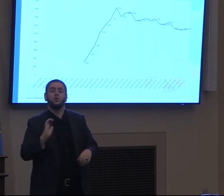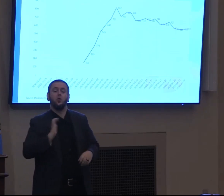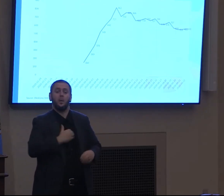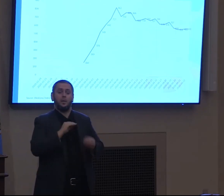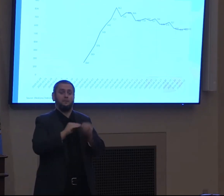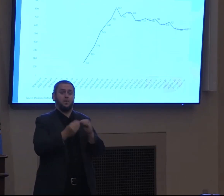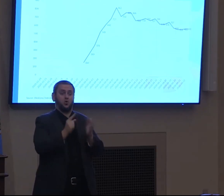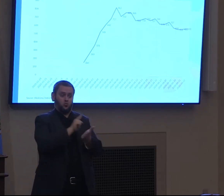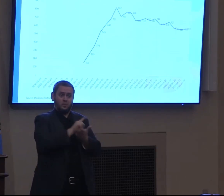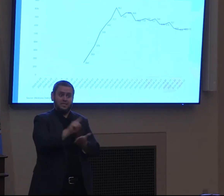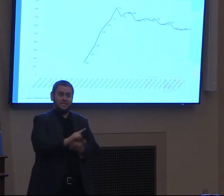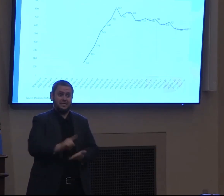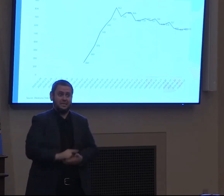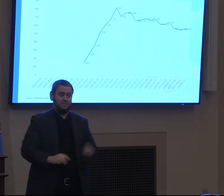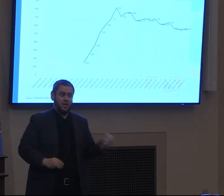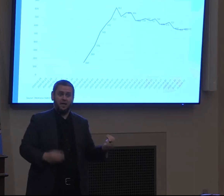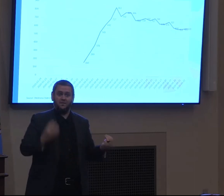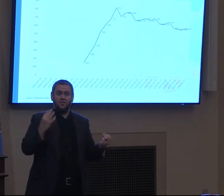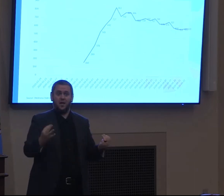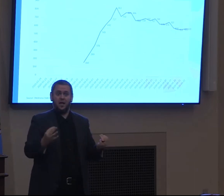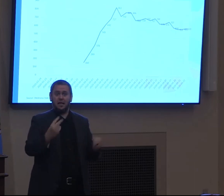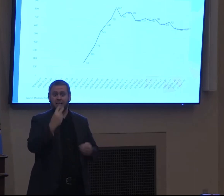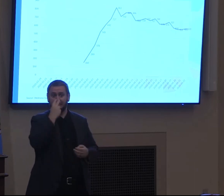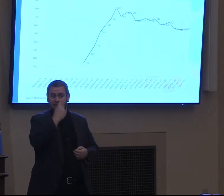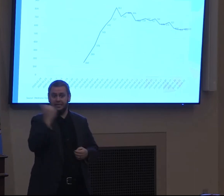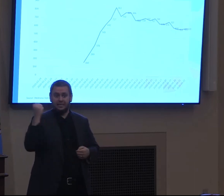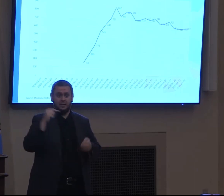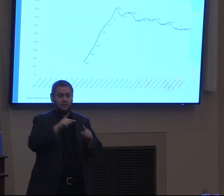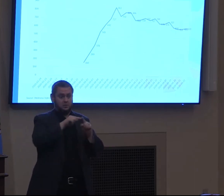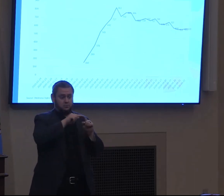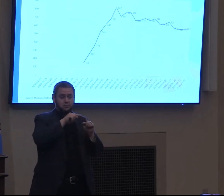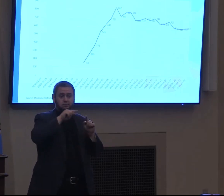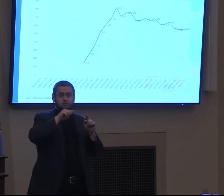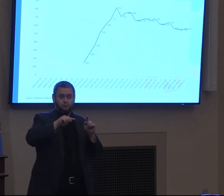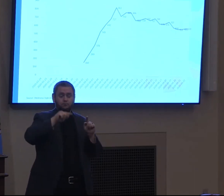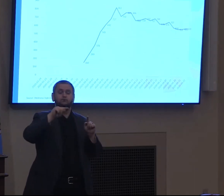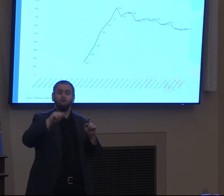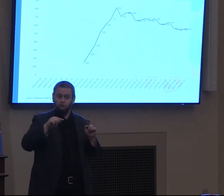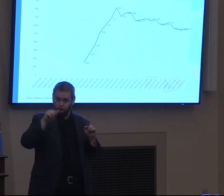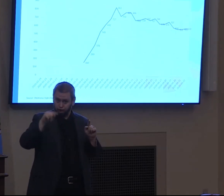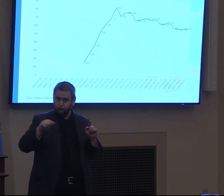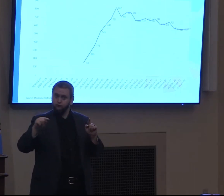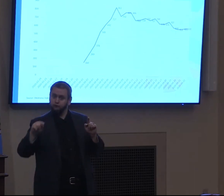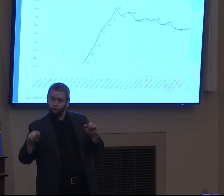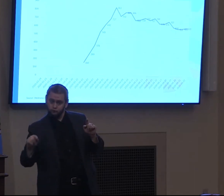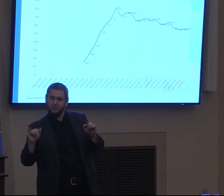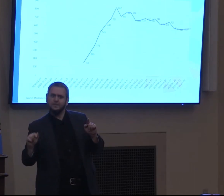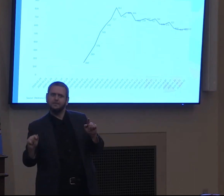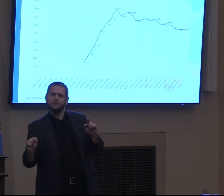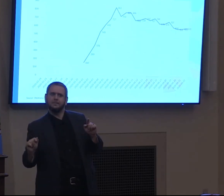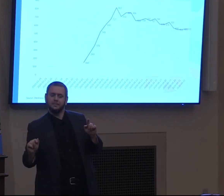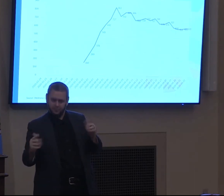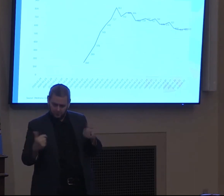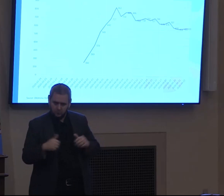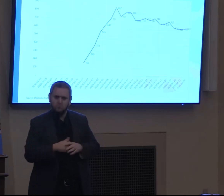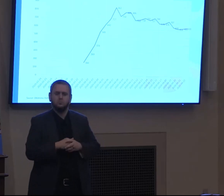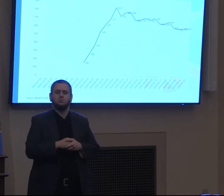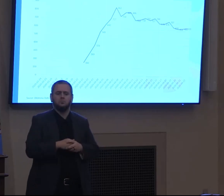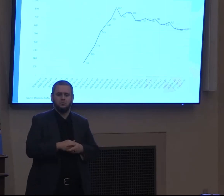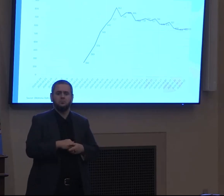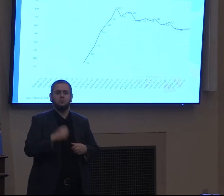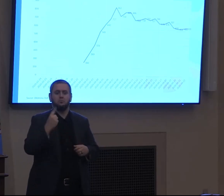are trending down. These numbers are trending down even as we continue to test more and more people across our